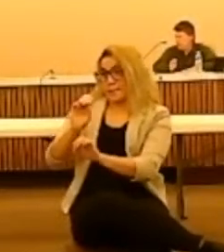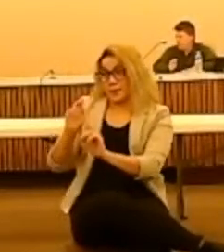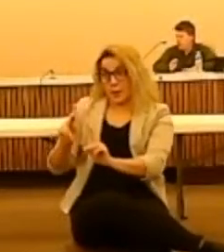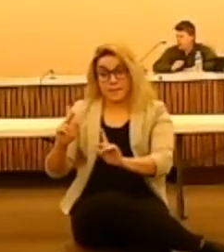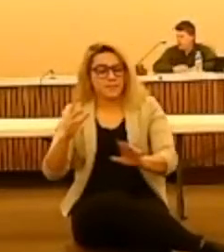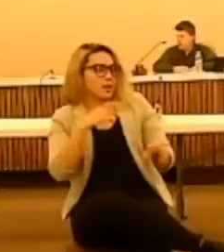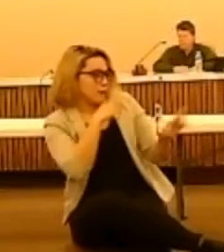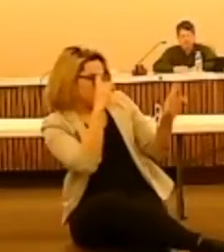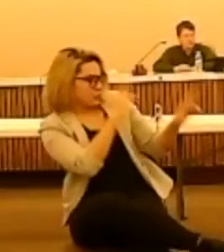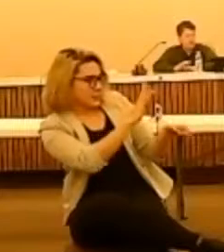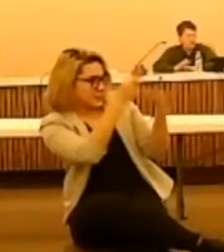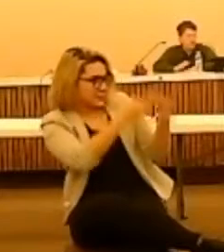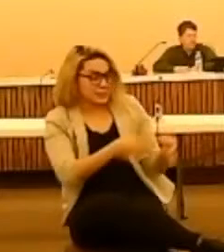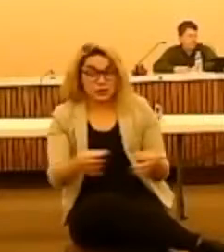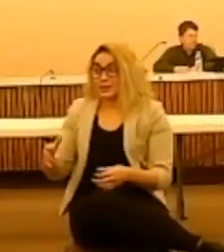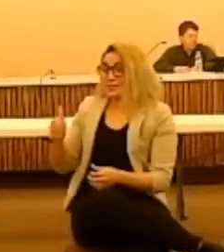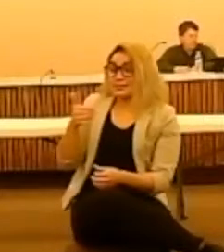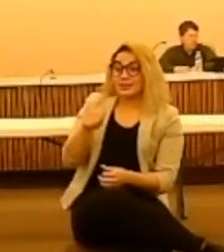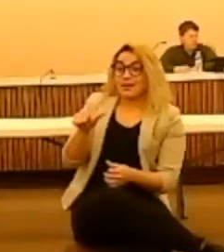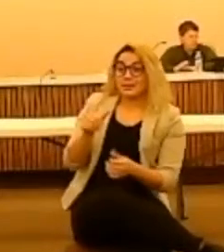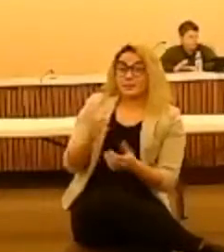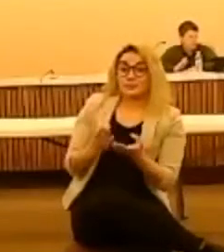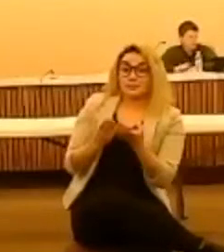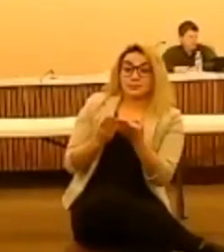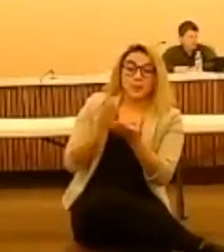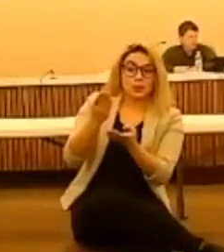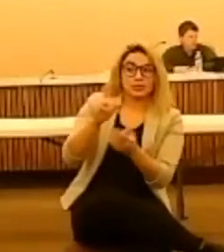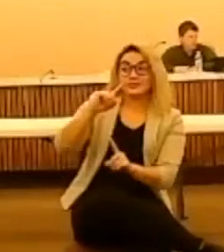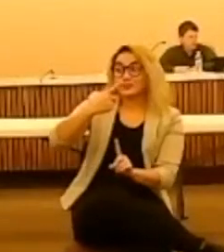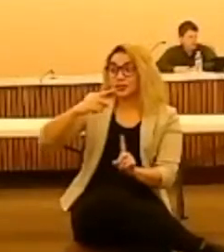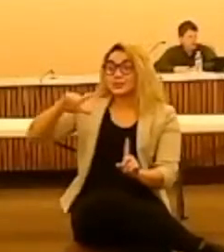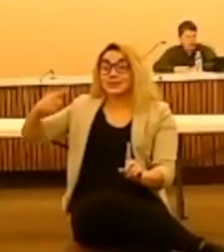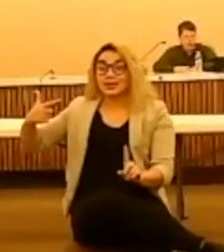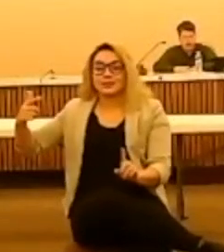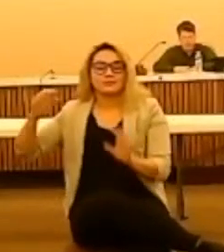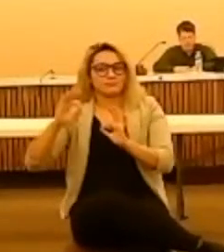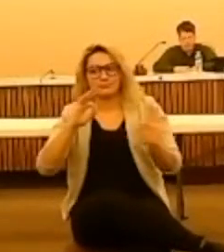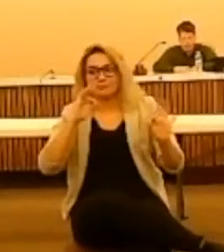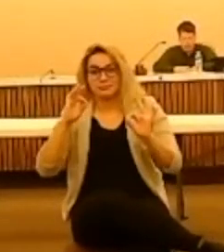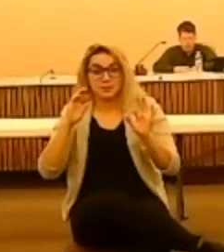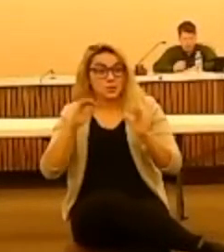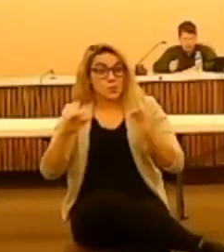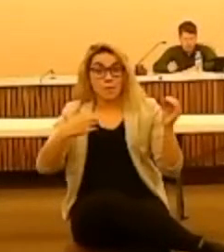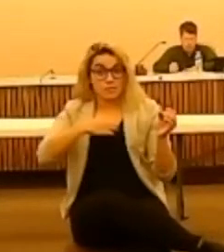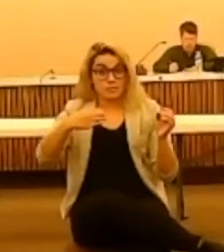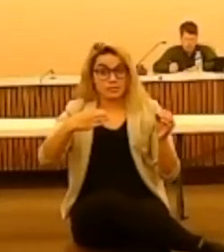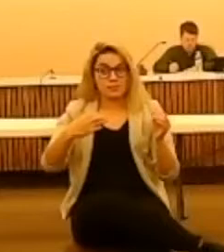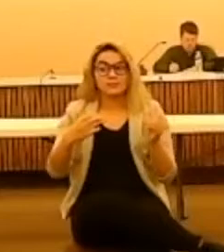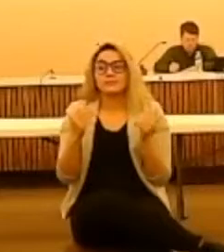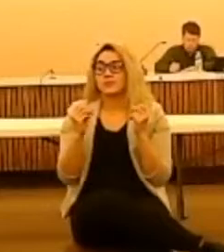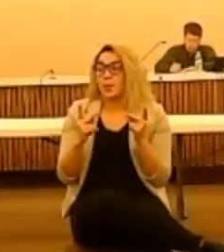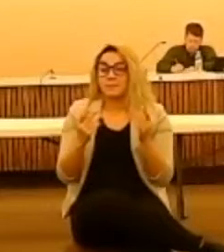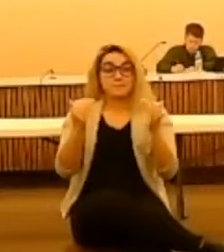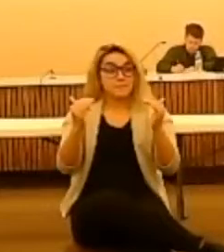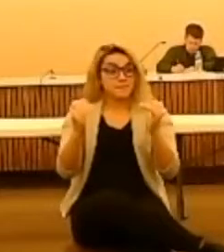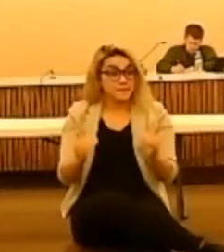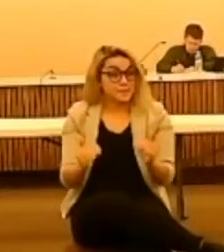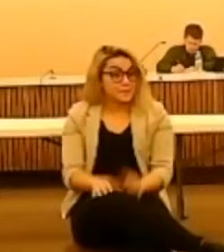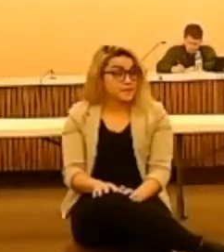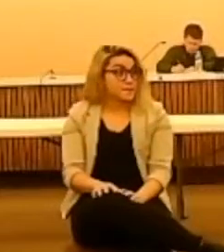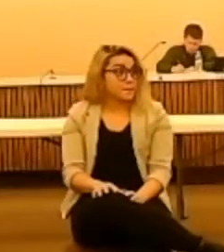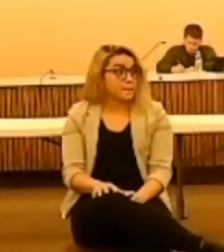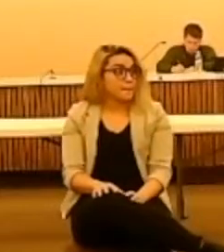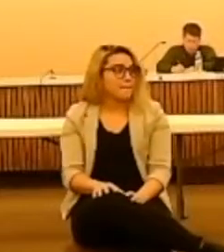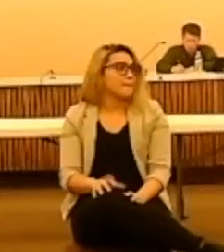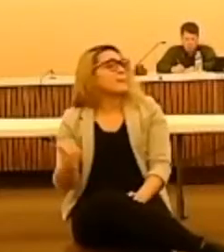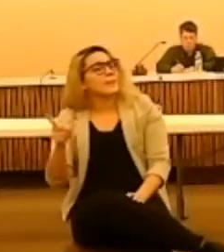you. Any further discussion? Hearing none, please call the roll. I'm sorry, I